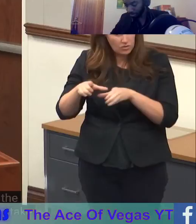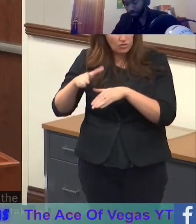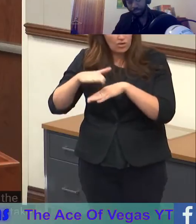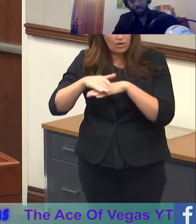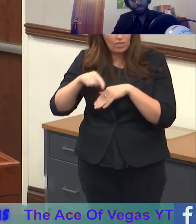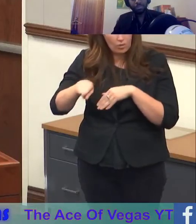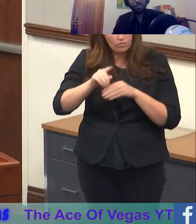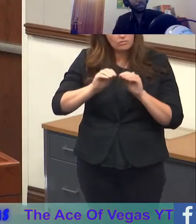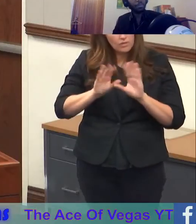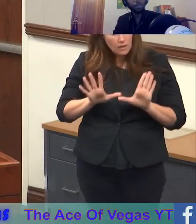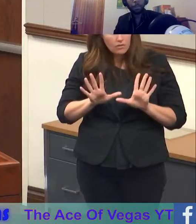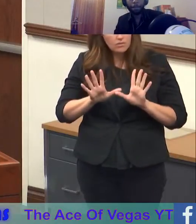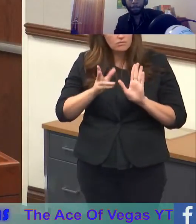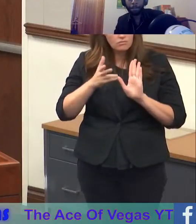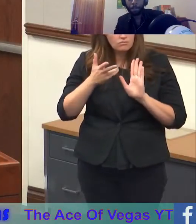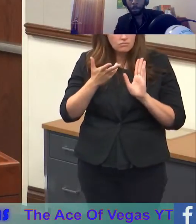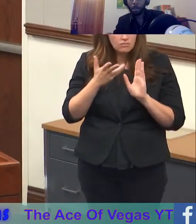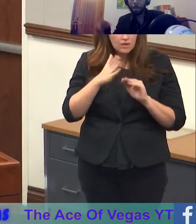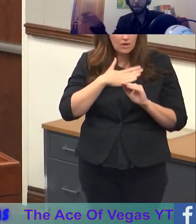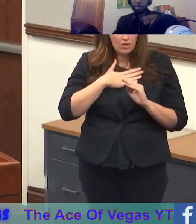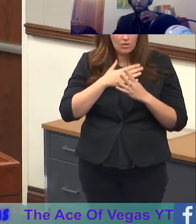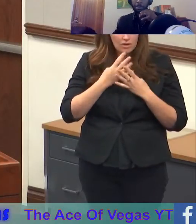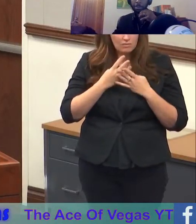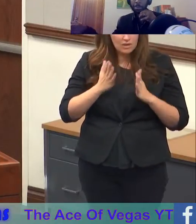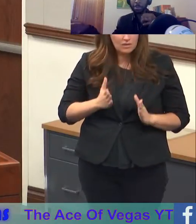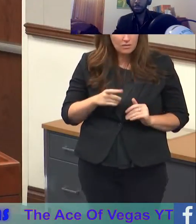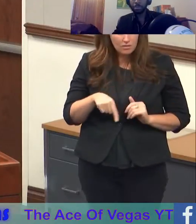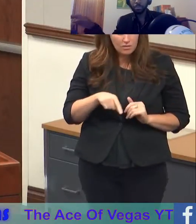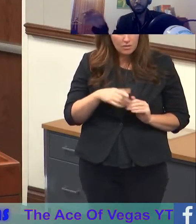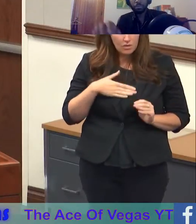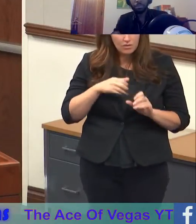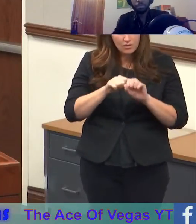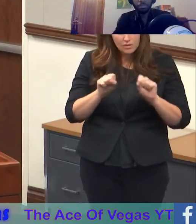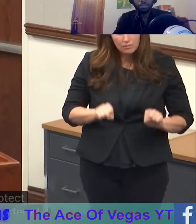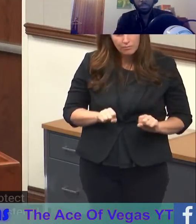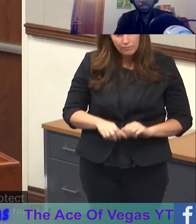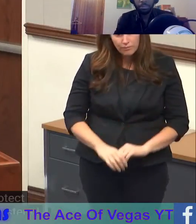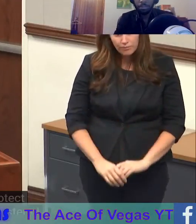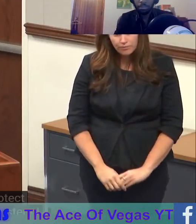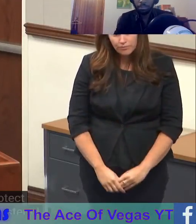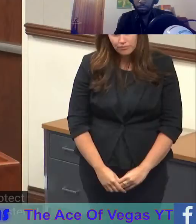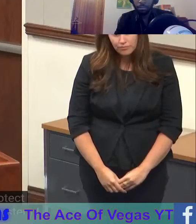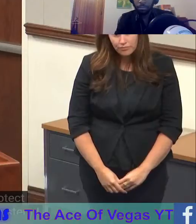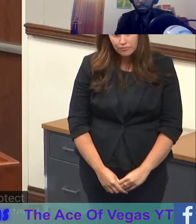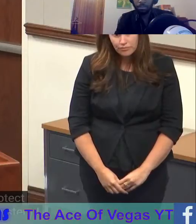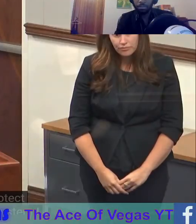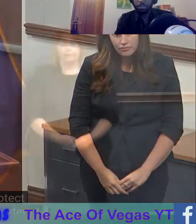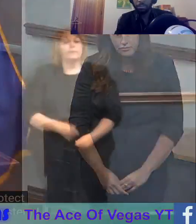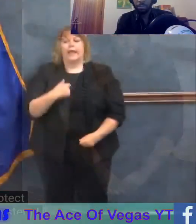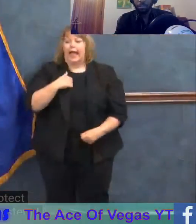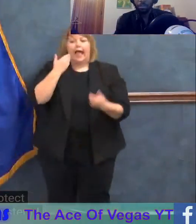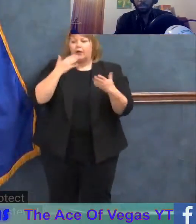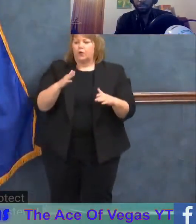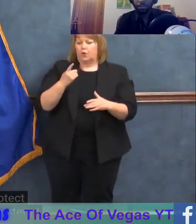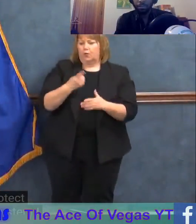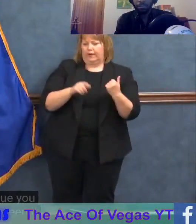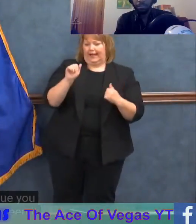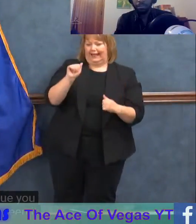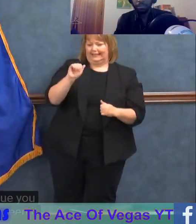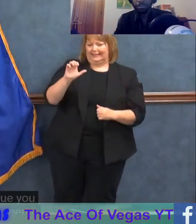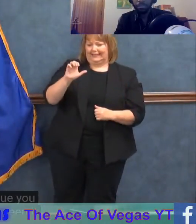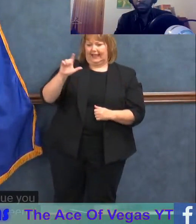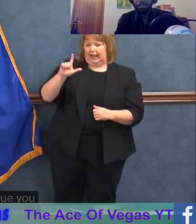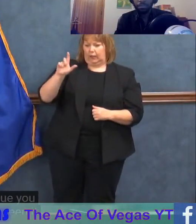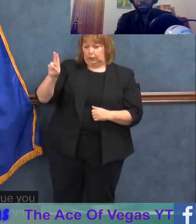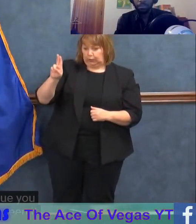actions to protect inmates that are in our system? I don't know what the ACLU asked because I haven't seen it yet, but we handle the prisons, the counties handle the jails,